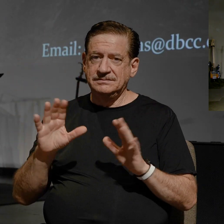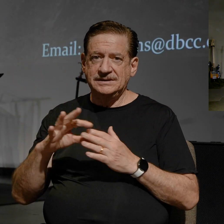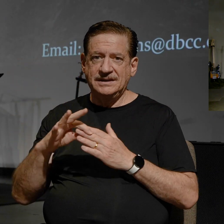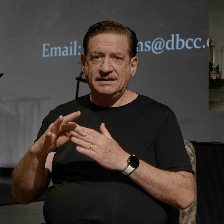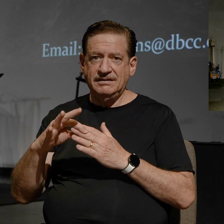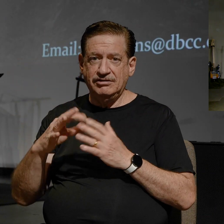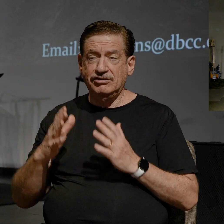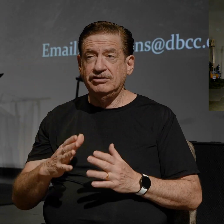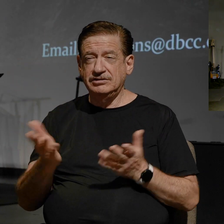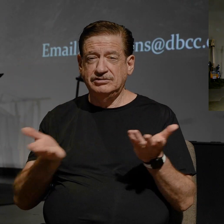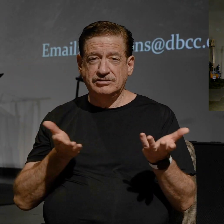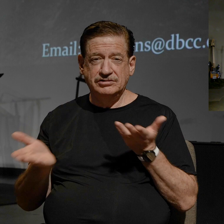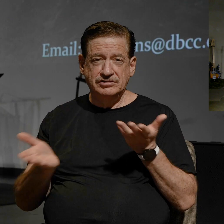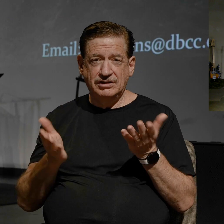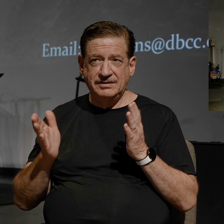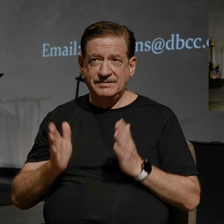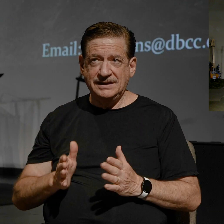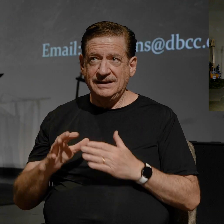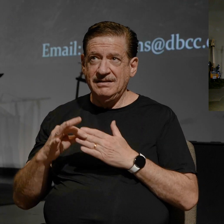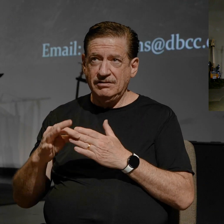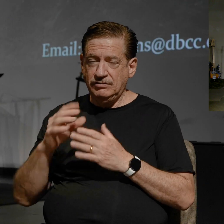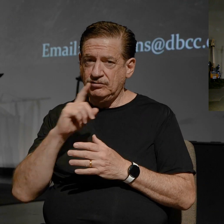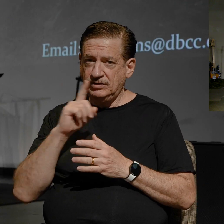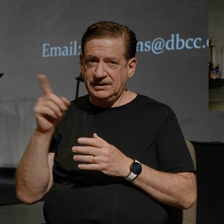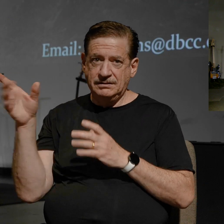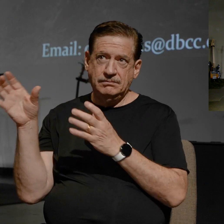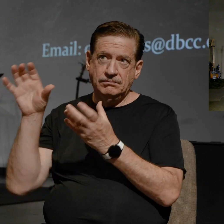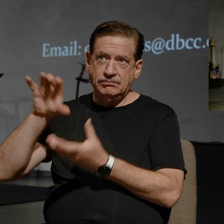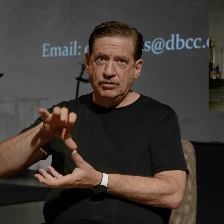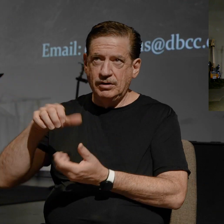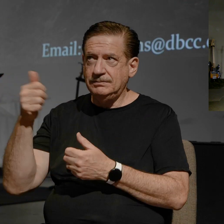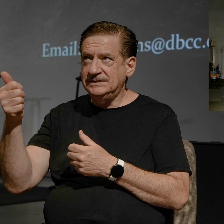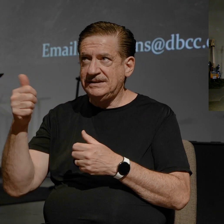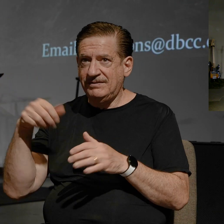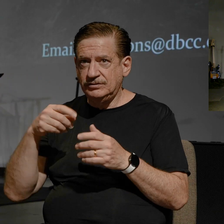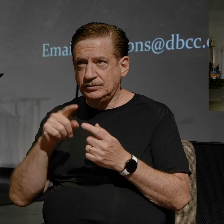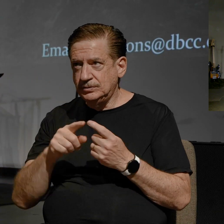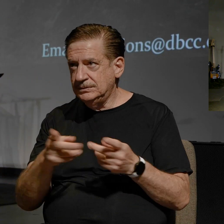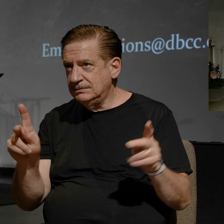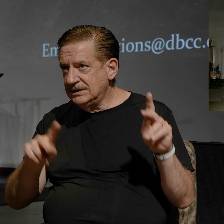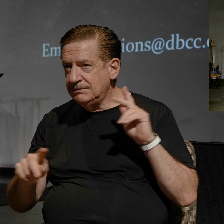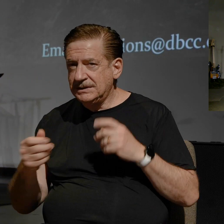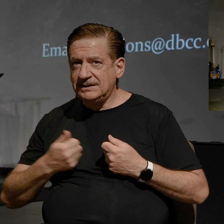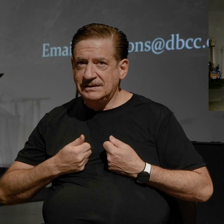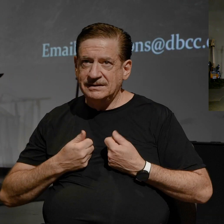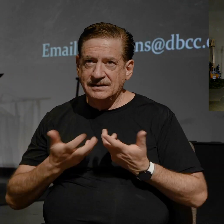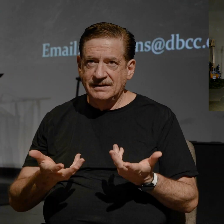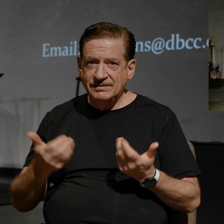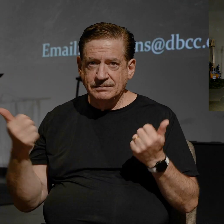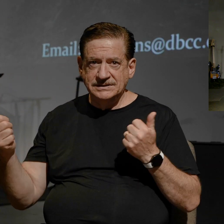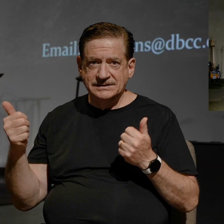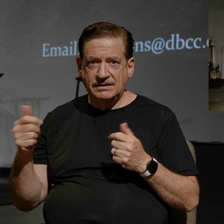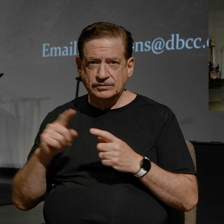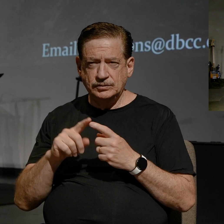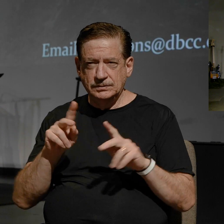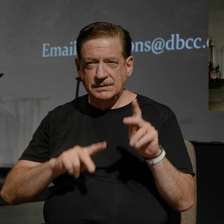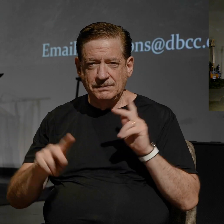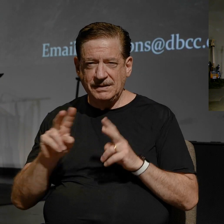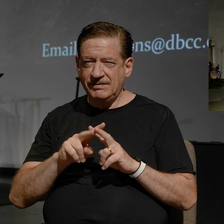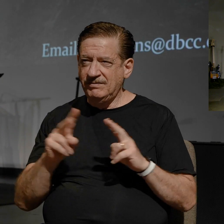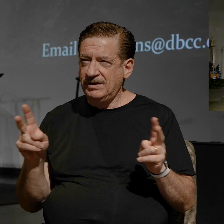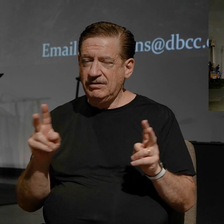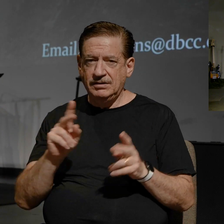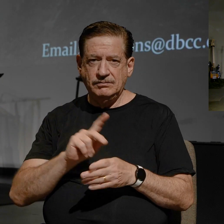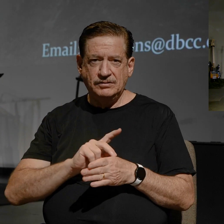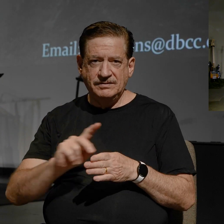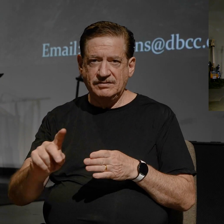a servant leader. He really poured himself into people. He really gave himself to people, but was very professional about